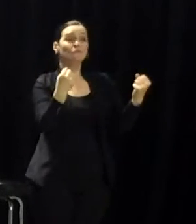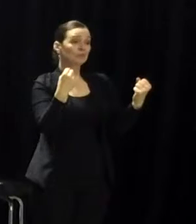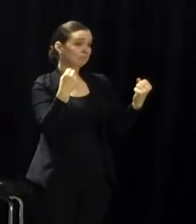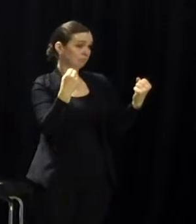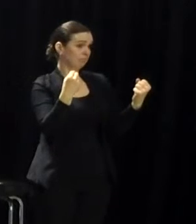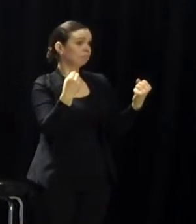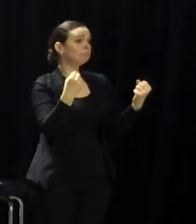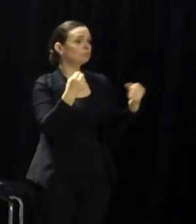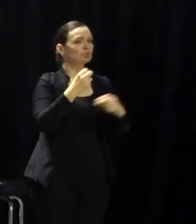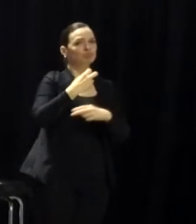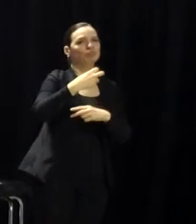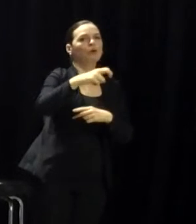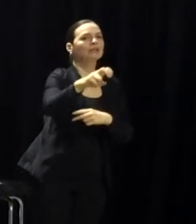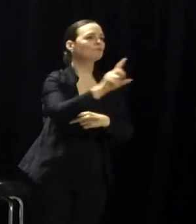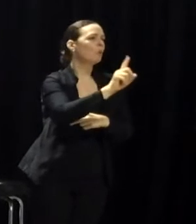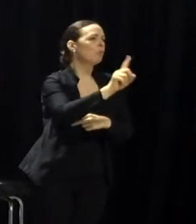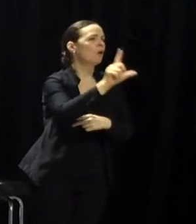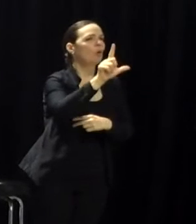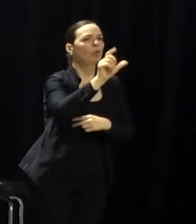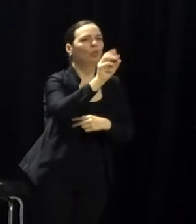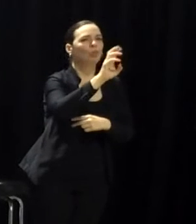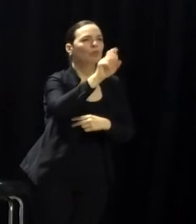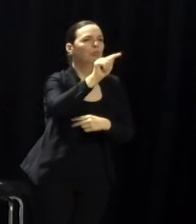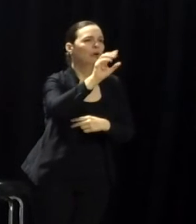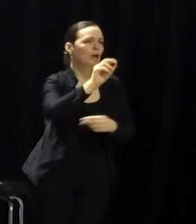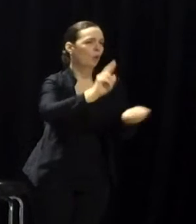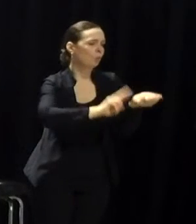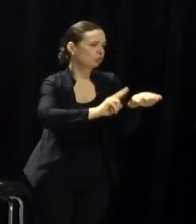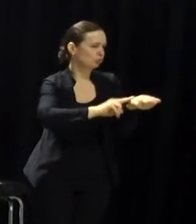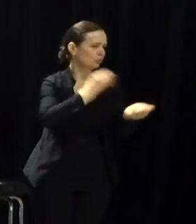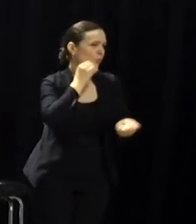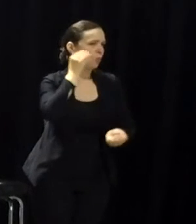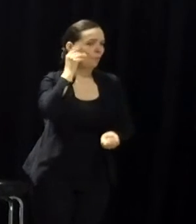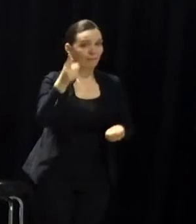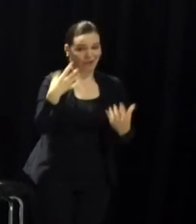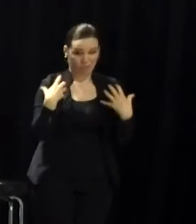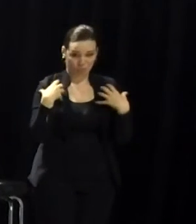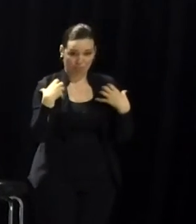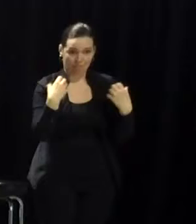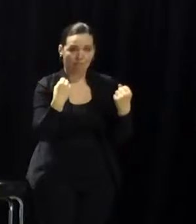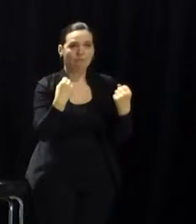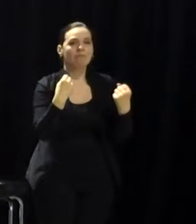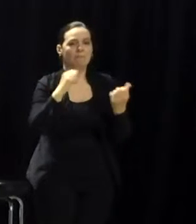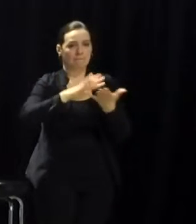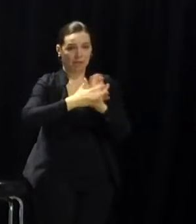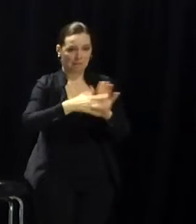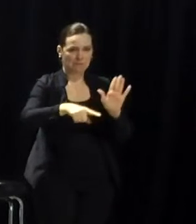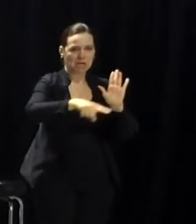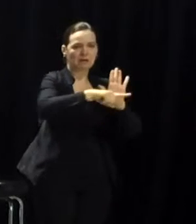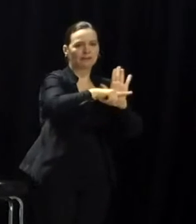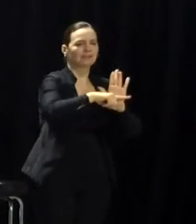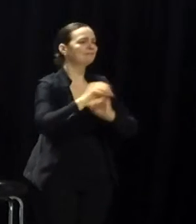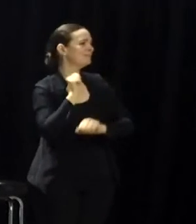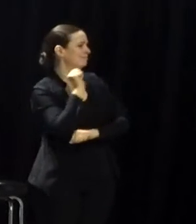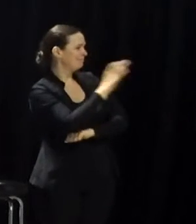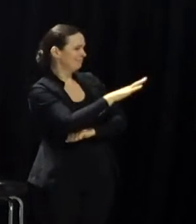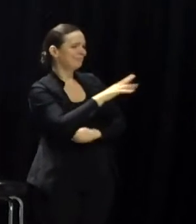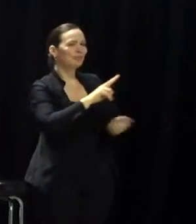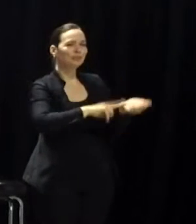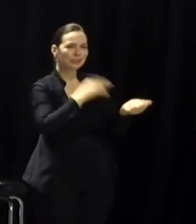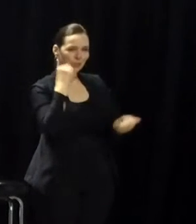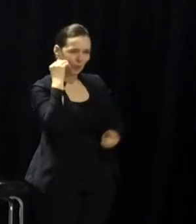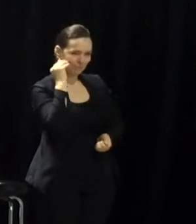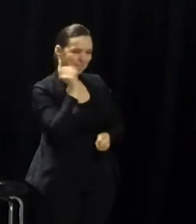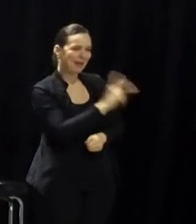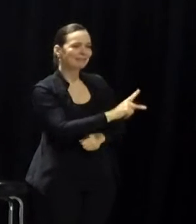with Loretto. That's important. Over 42 residents were transferred last week from hospitals to